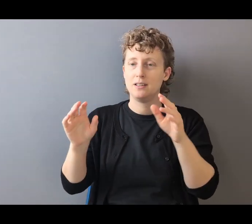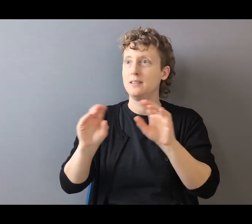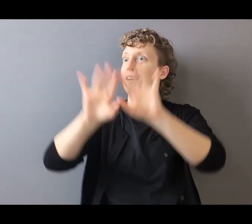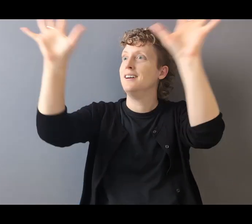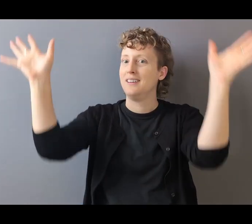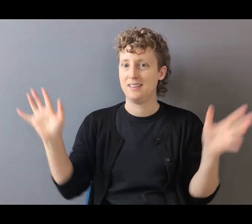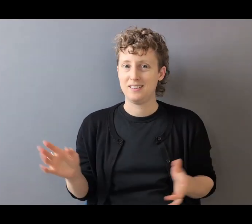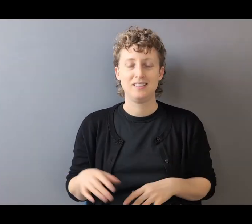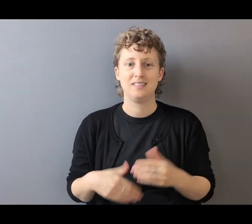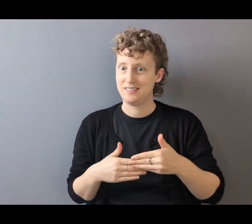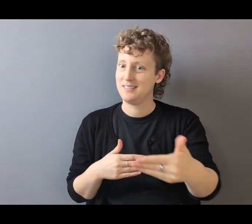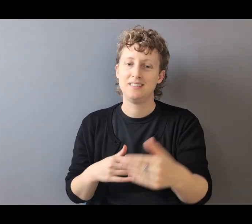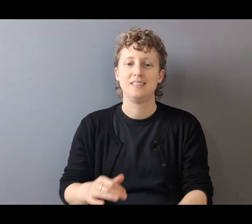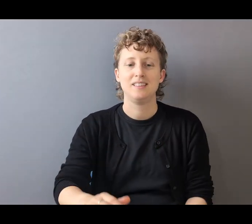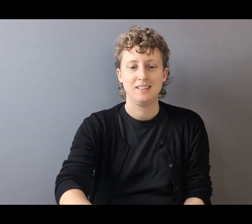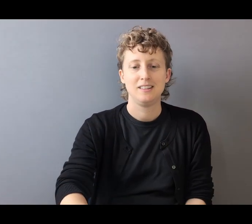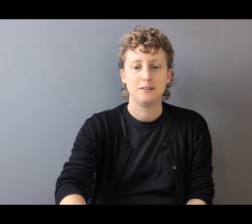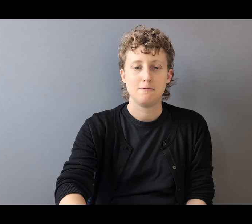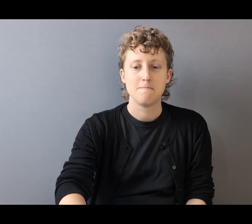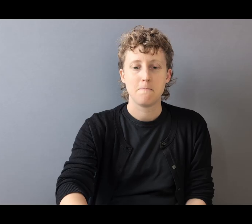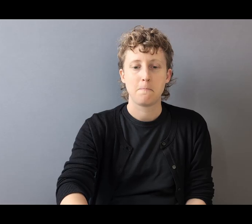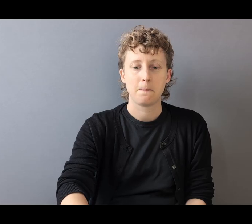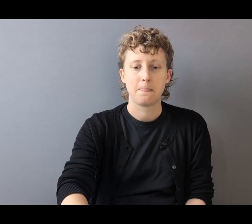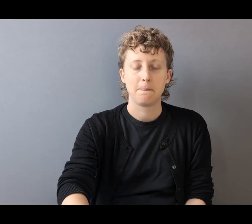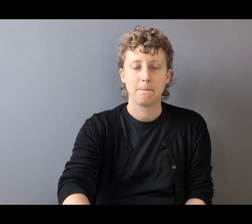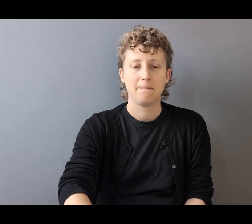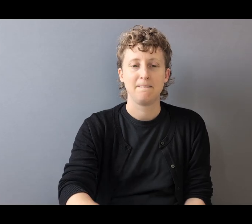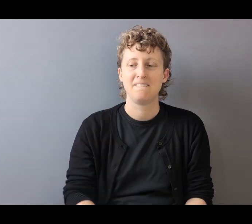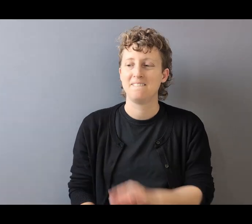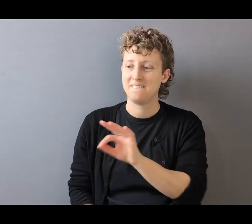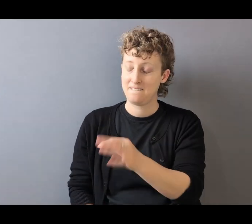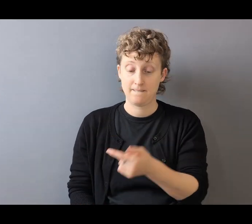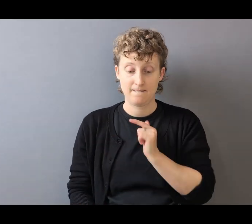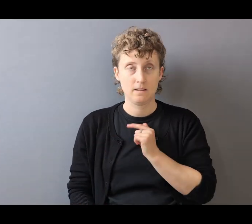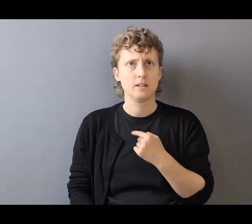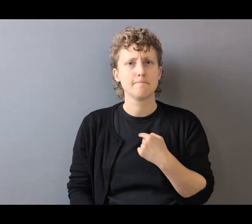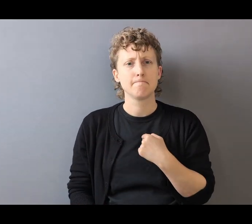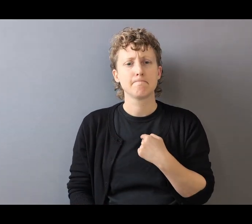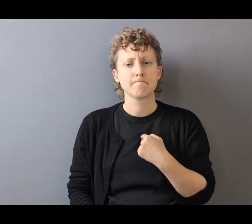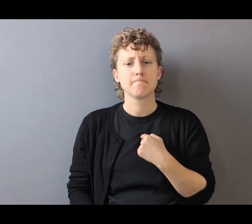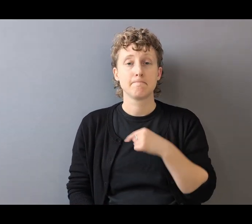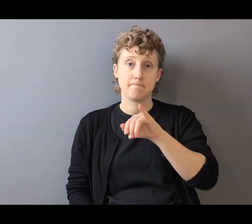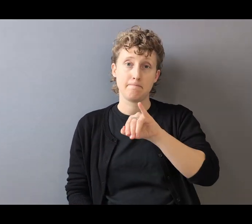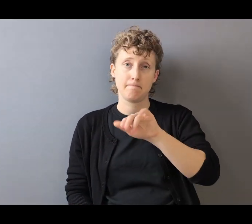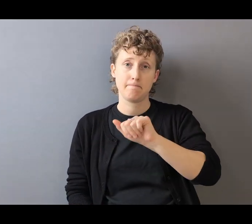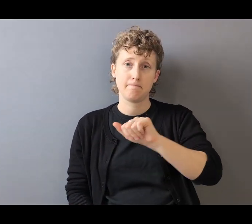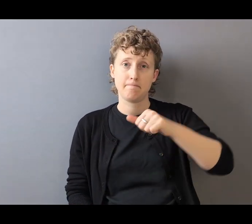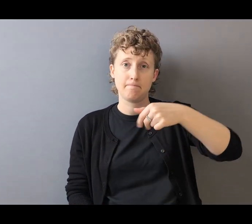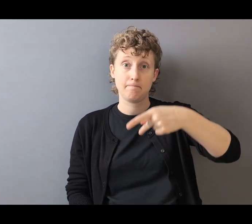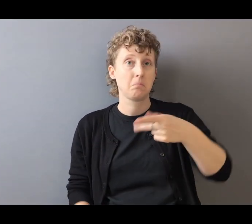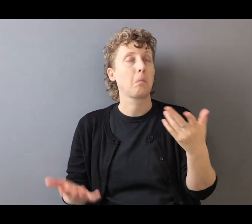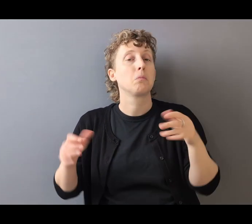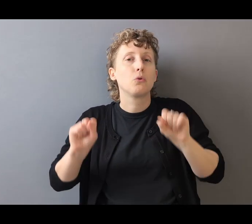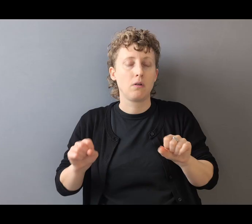how things happen. So for me, it's one of the things that I think where IAAP can